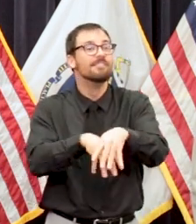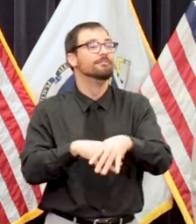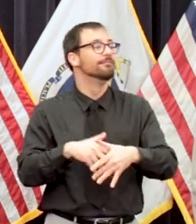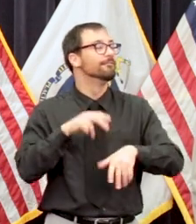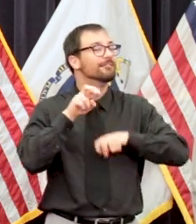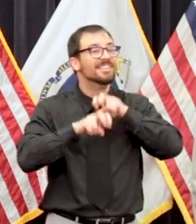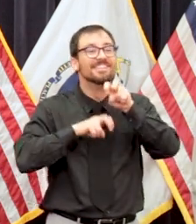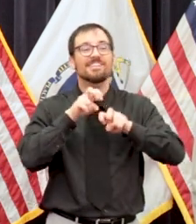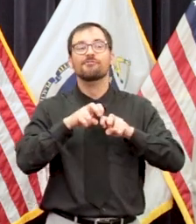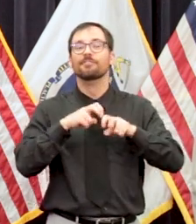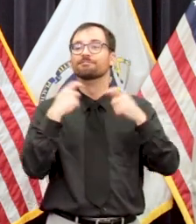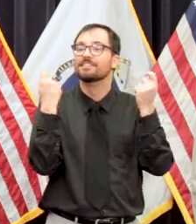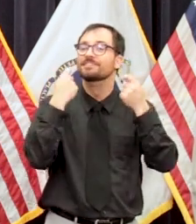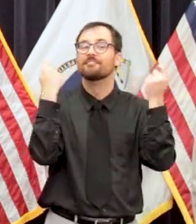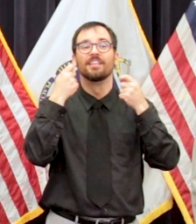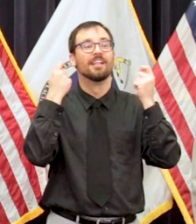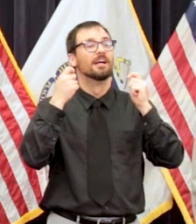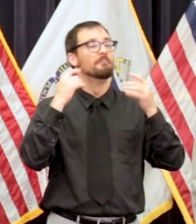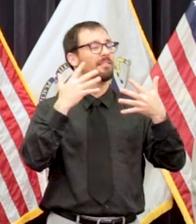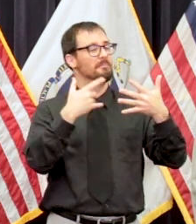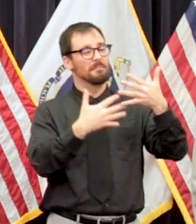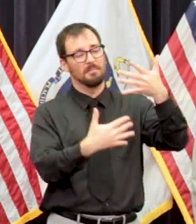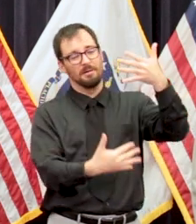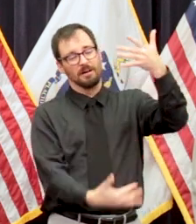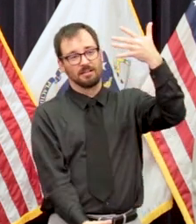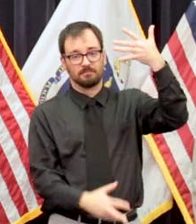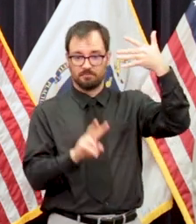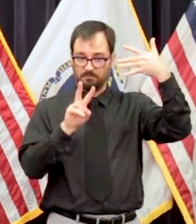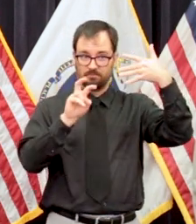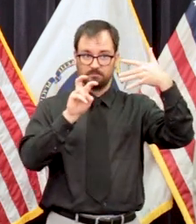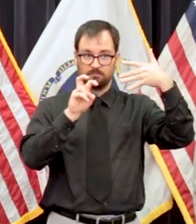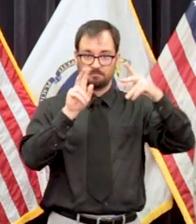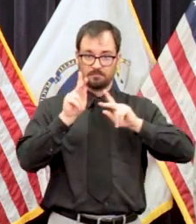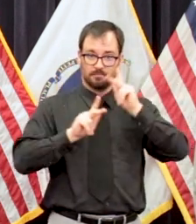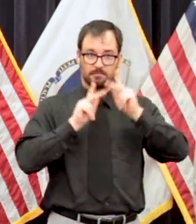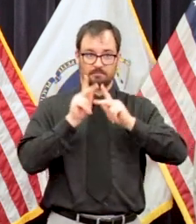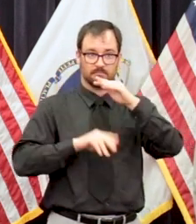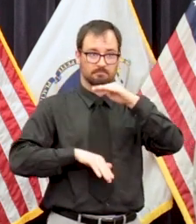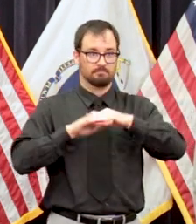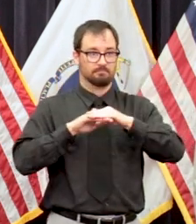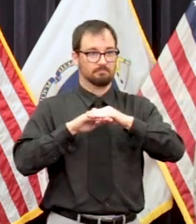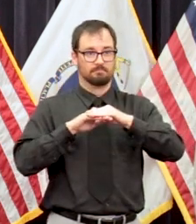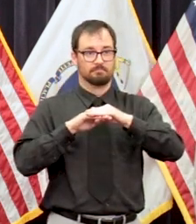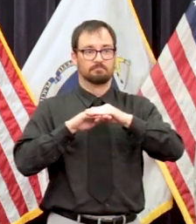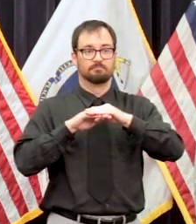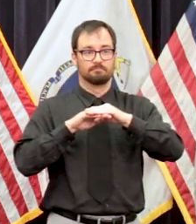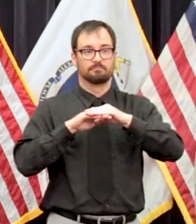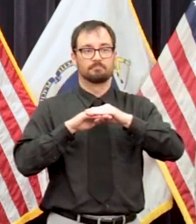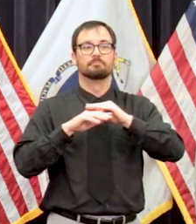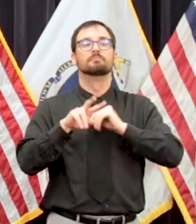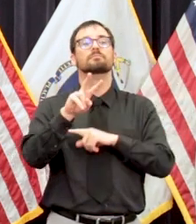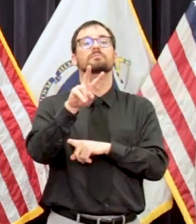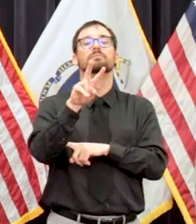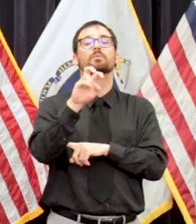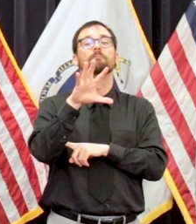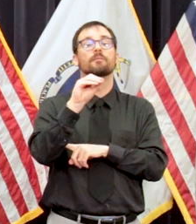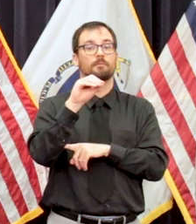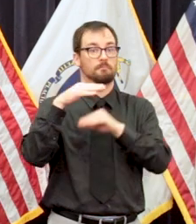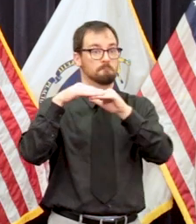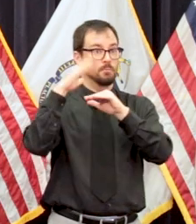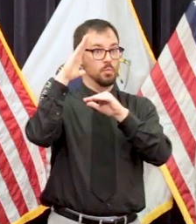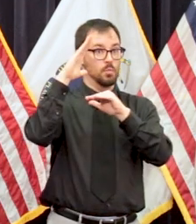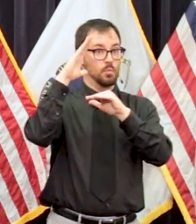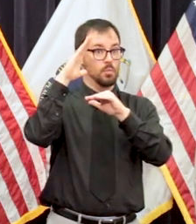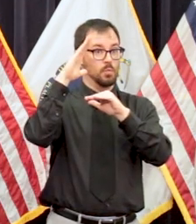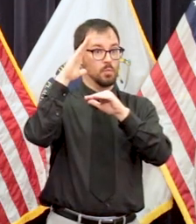festivals, and any similar event or activity that brings together 250 or more persons in a single room or single